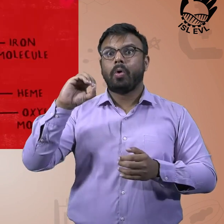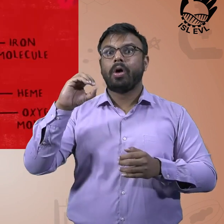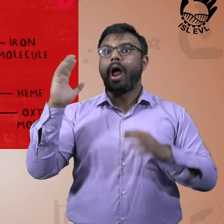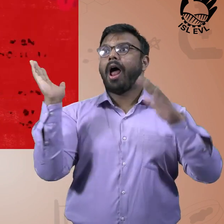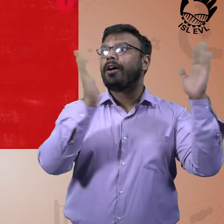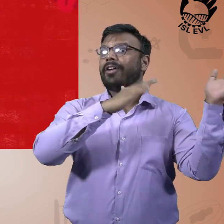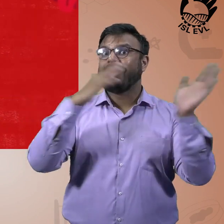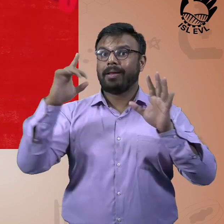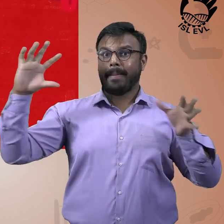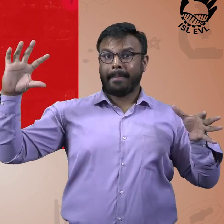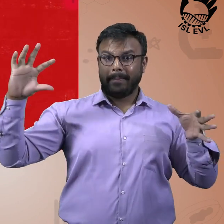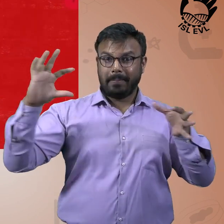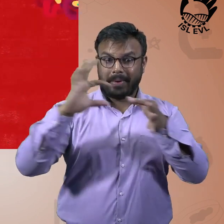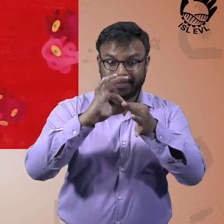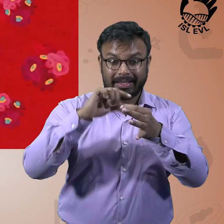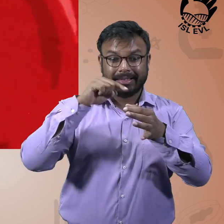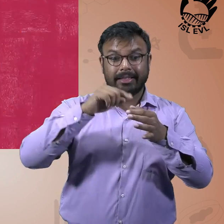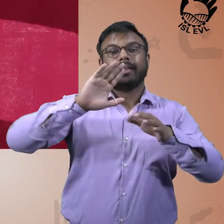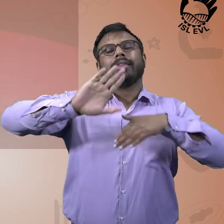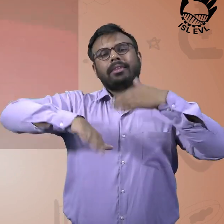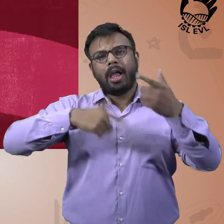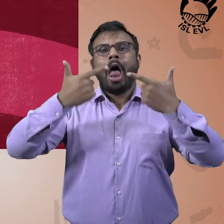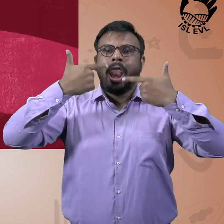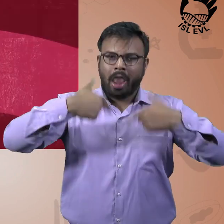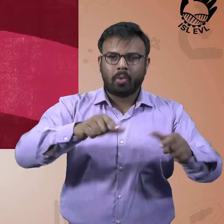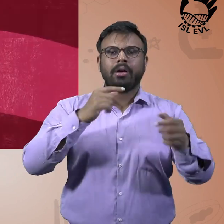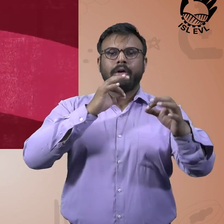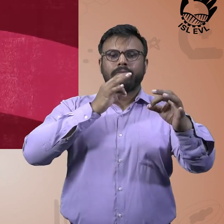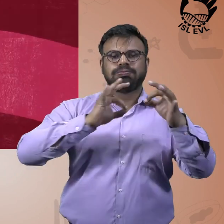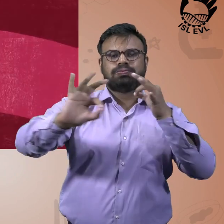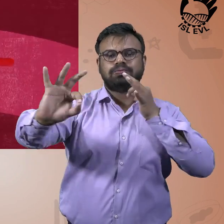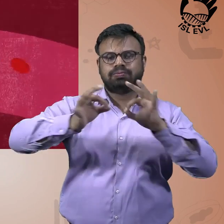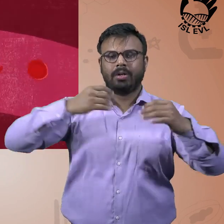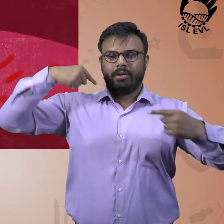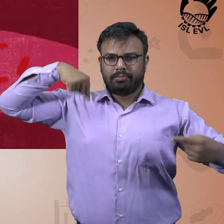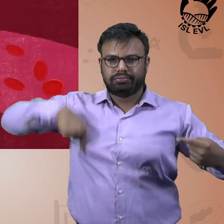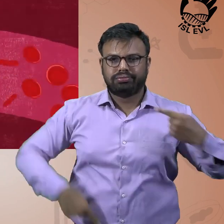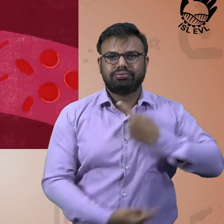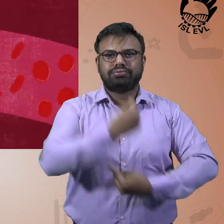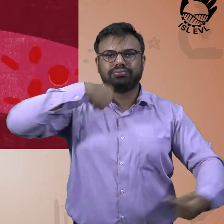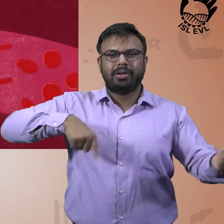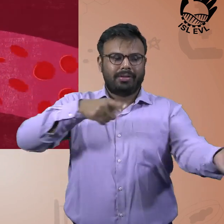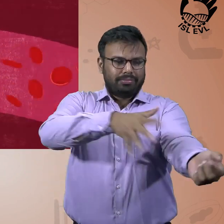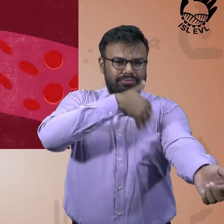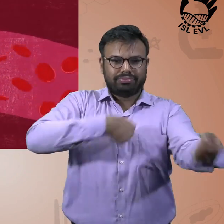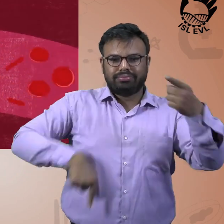Hemoglobin binds to oxygen, allowing the cells to transport it throughout the body.